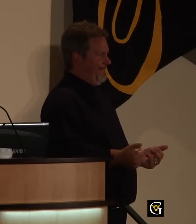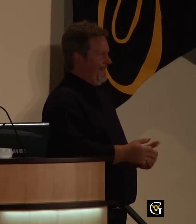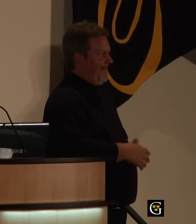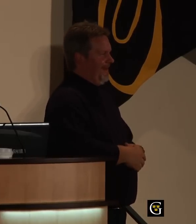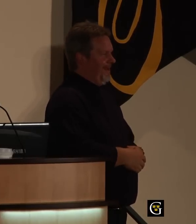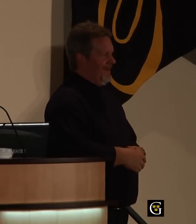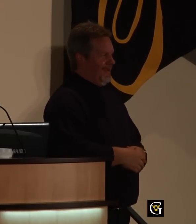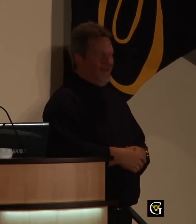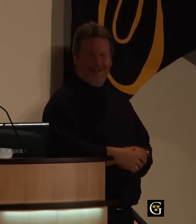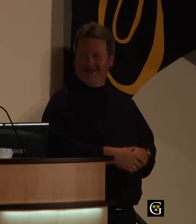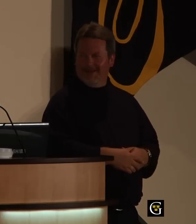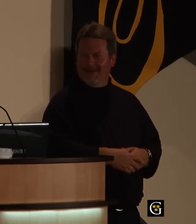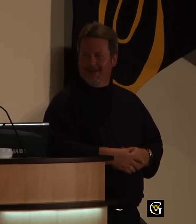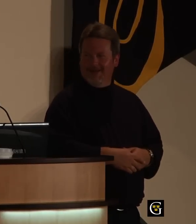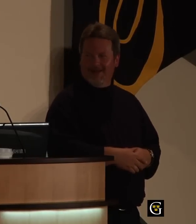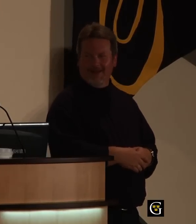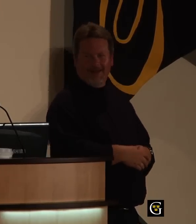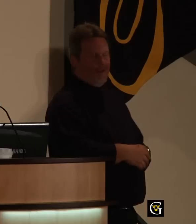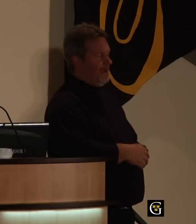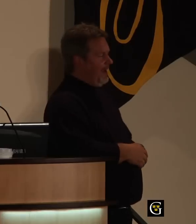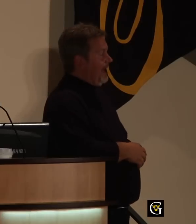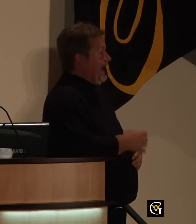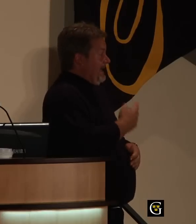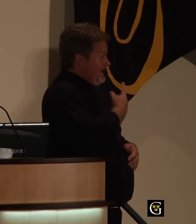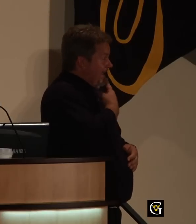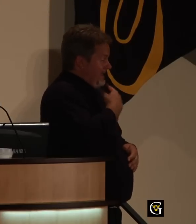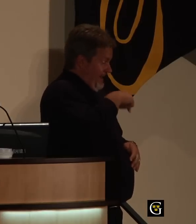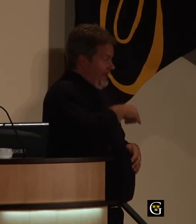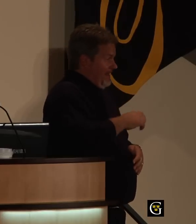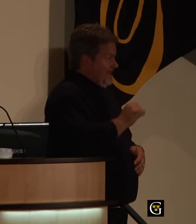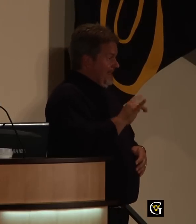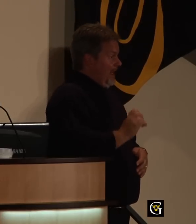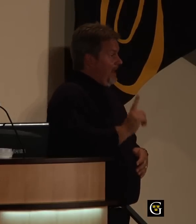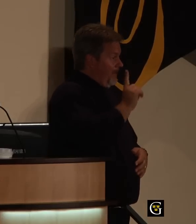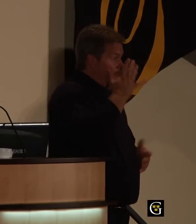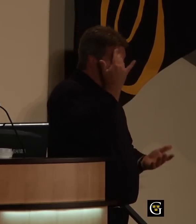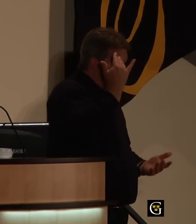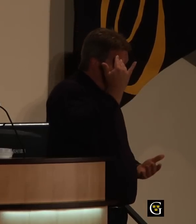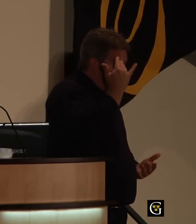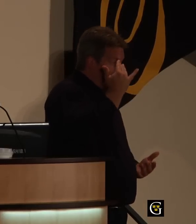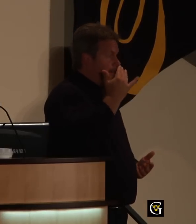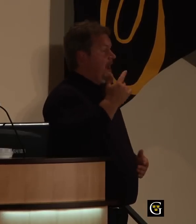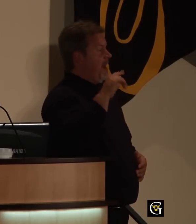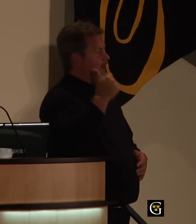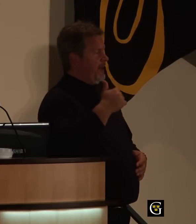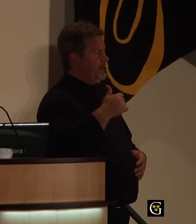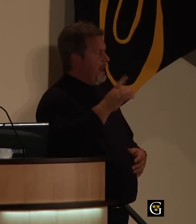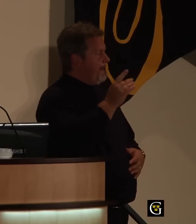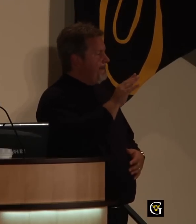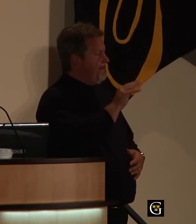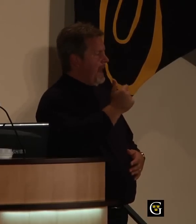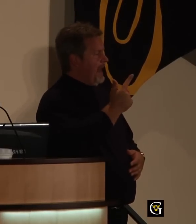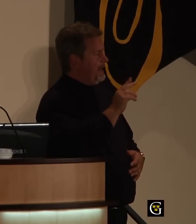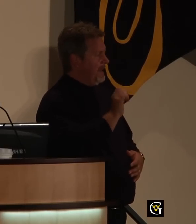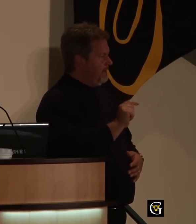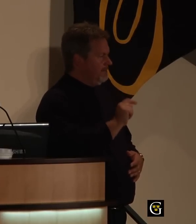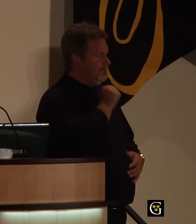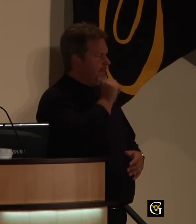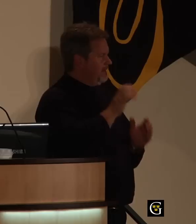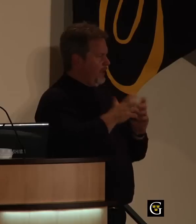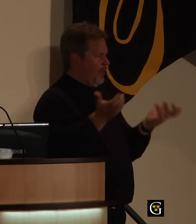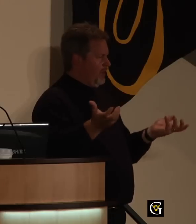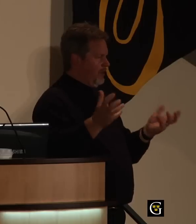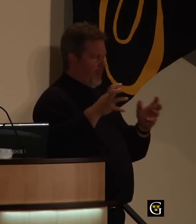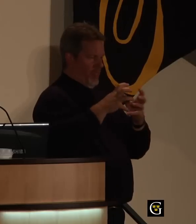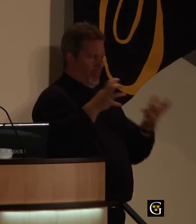And it says inside out for the very simple reason that the magnet will not stick to it otherwise. So as you can see, if I stick that here, it will